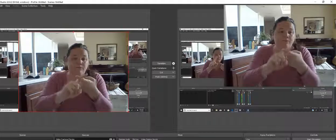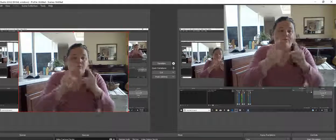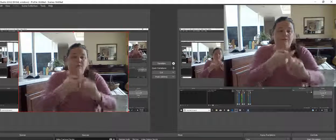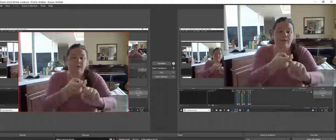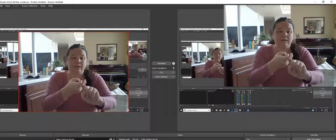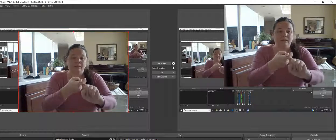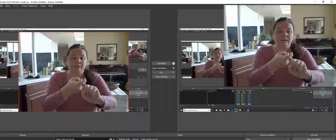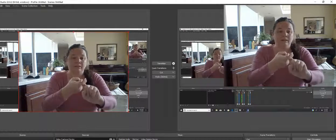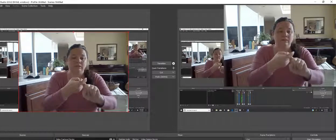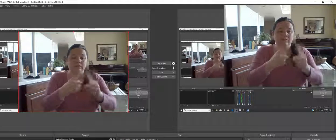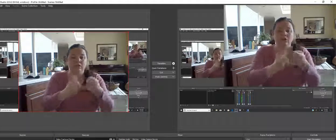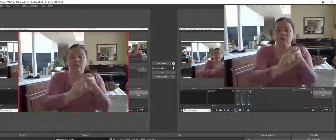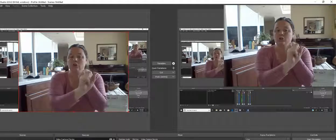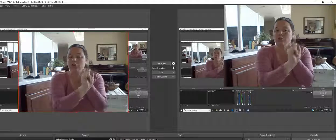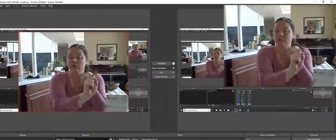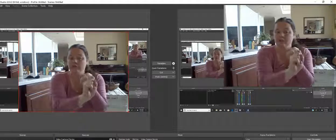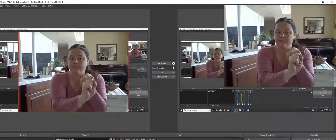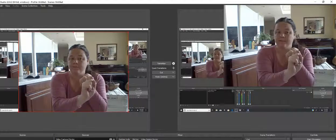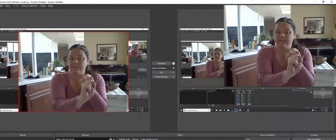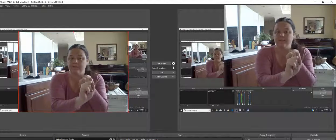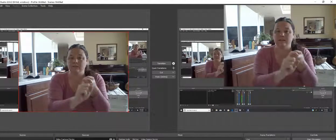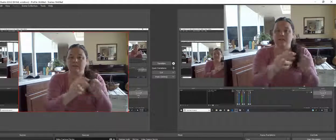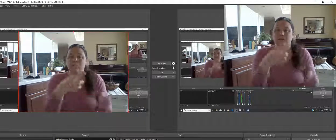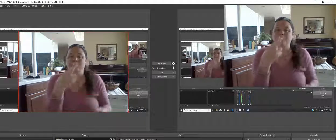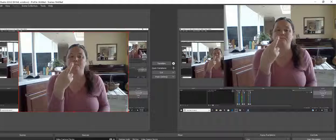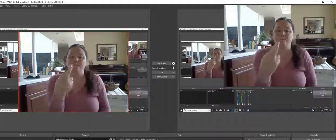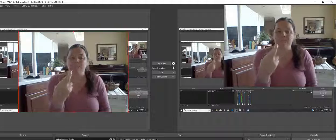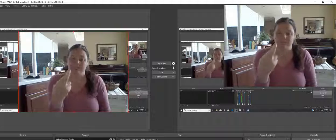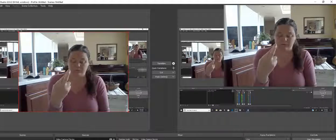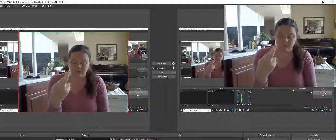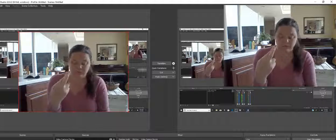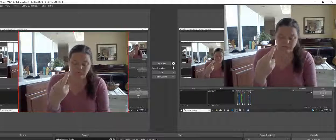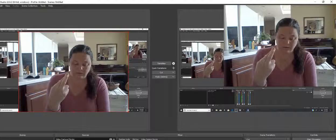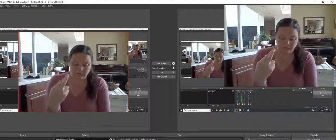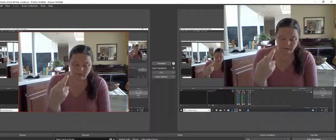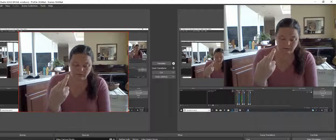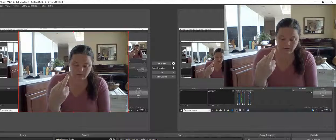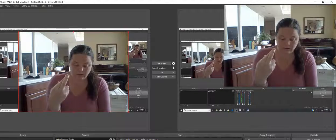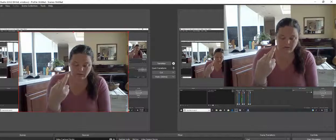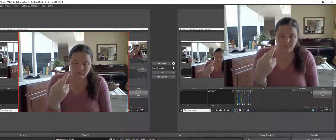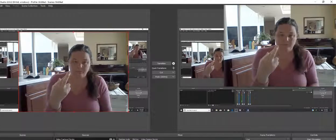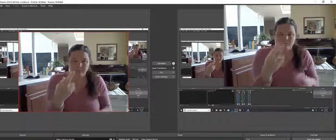We have friend, good friend, and then best friend.